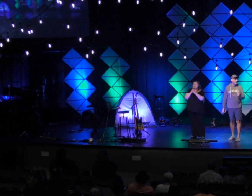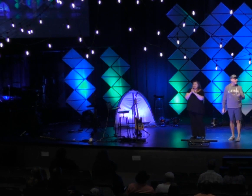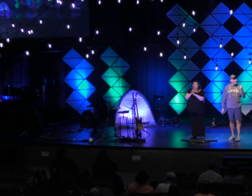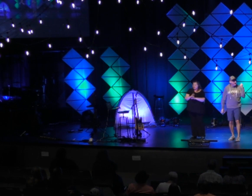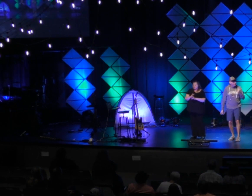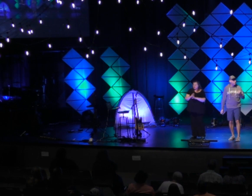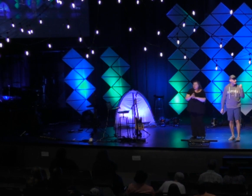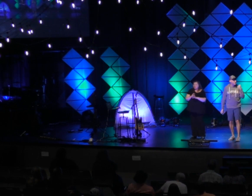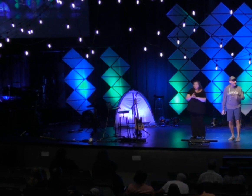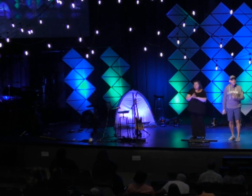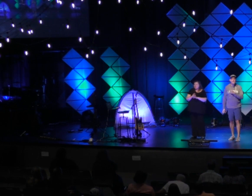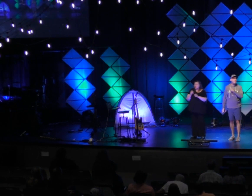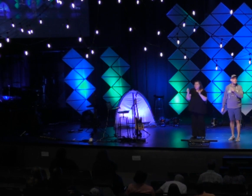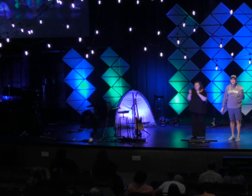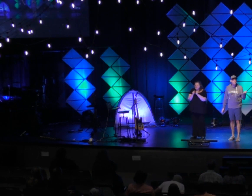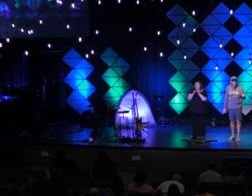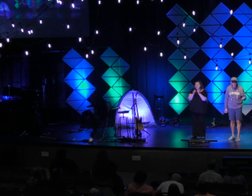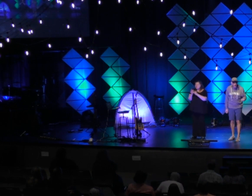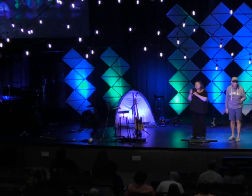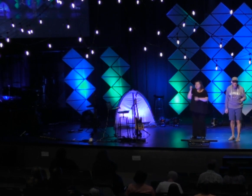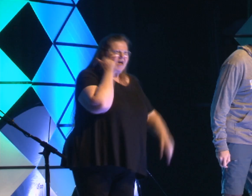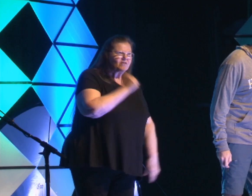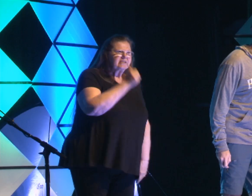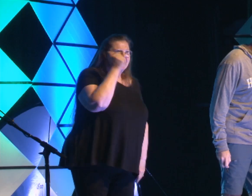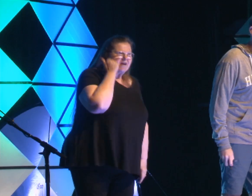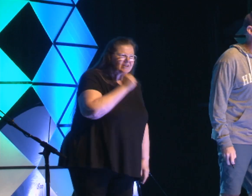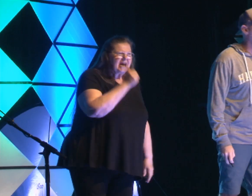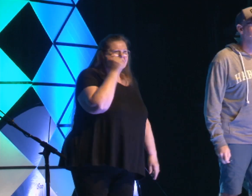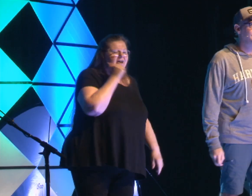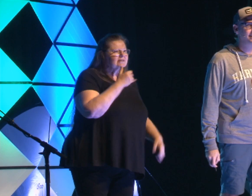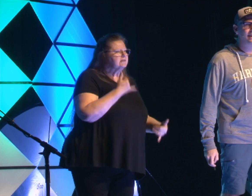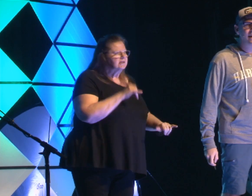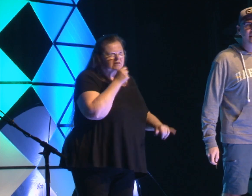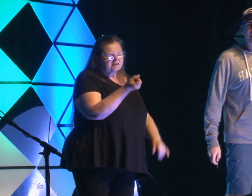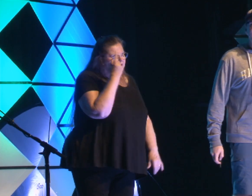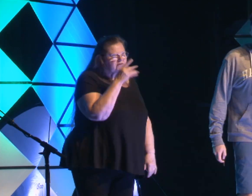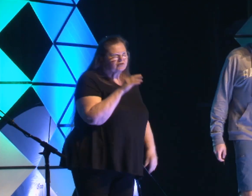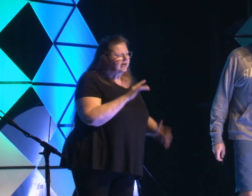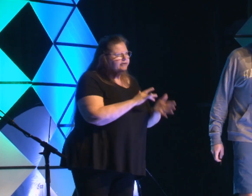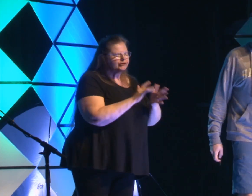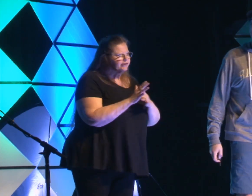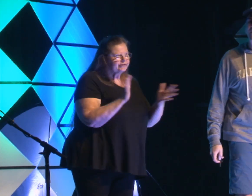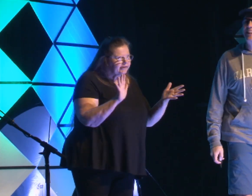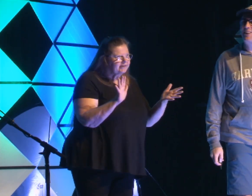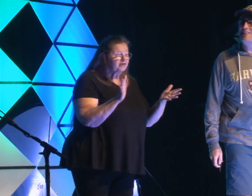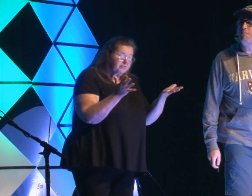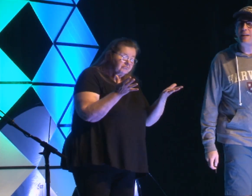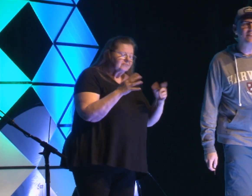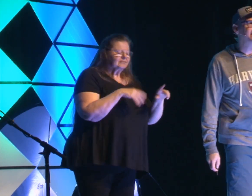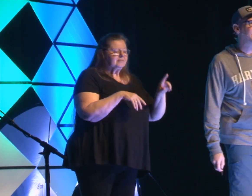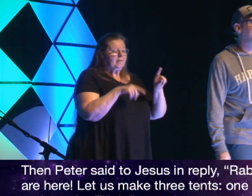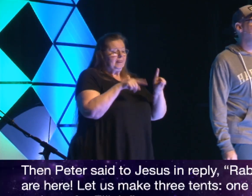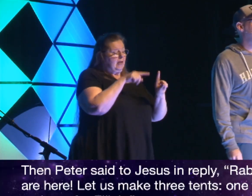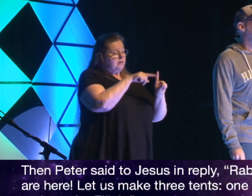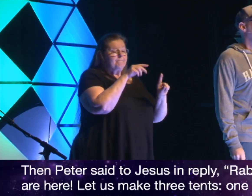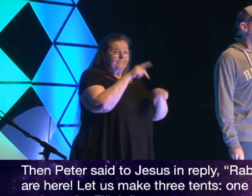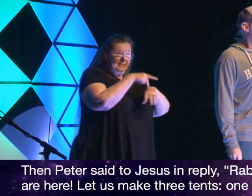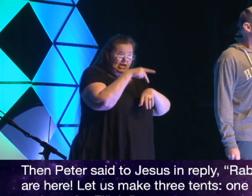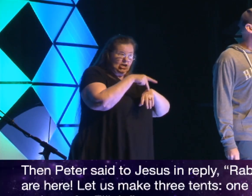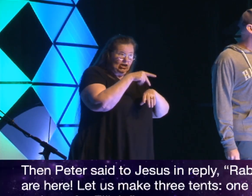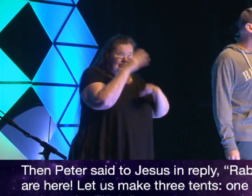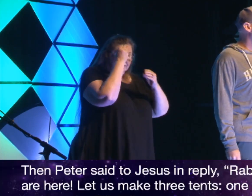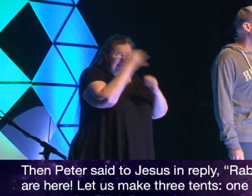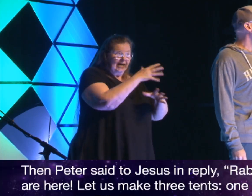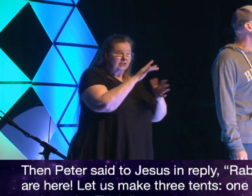this guy every day. They didn't get him either, right? It's okay. So the story goes that Peter says